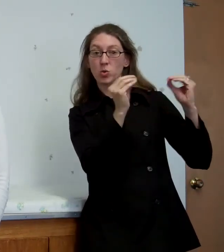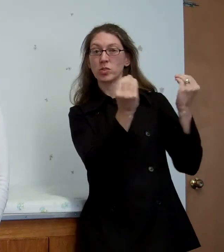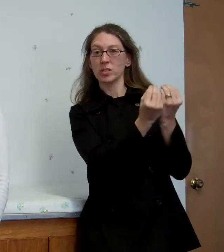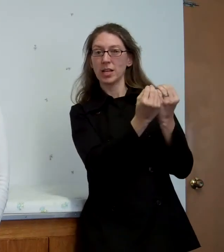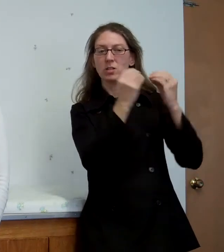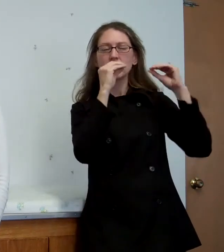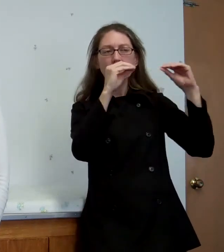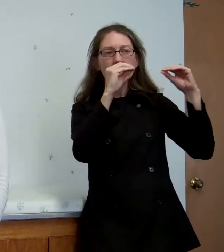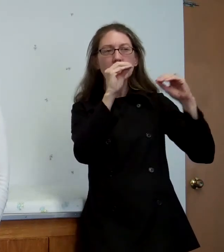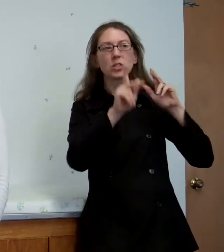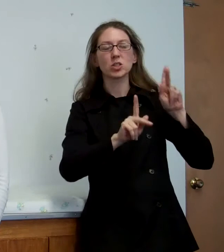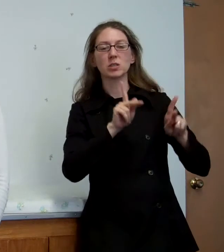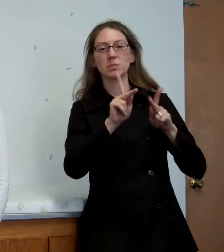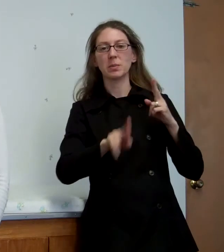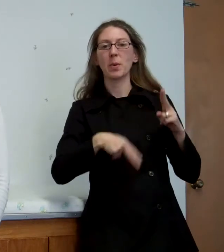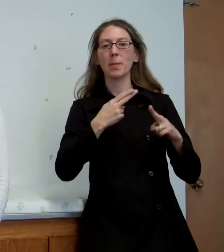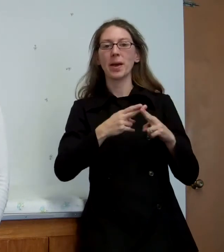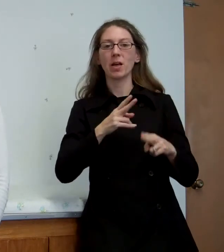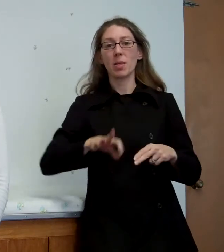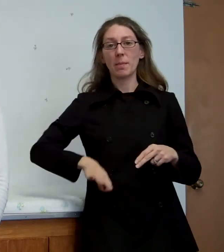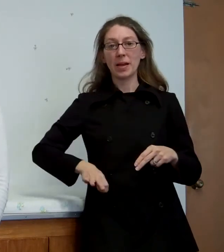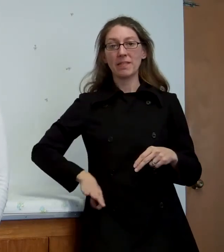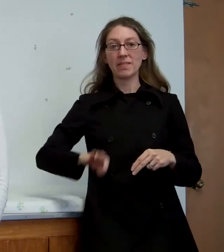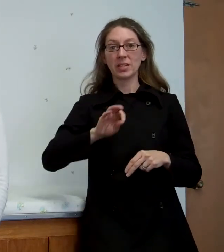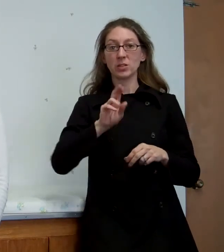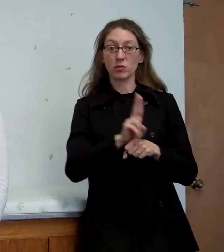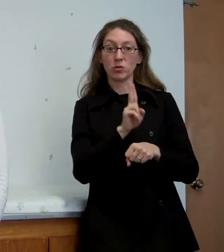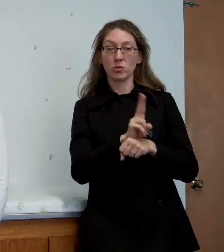that educates on the benefits of cloth diapers.